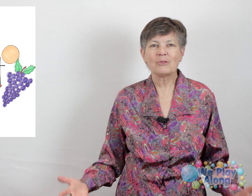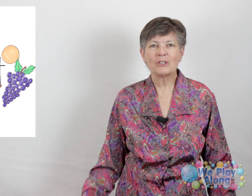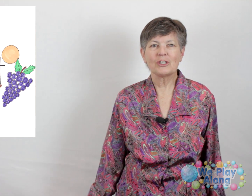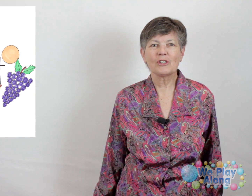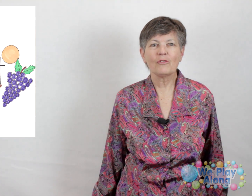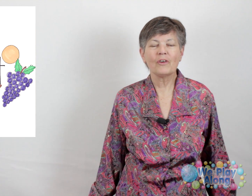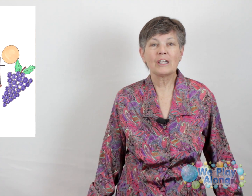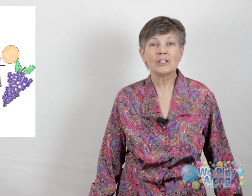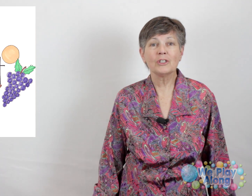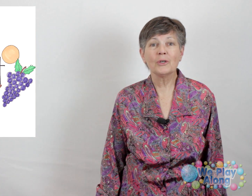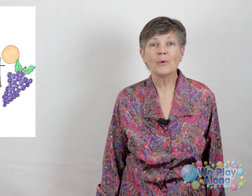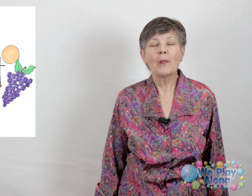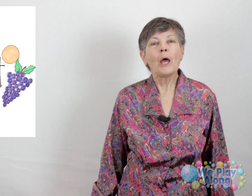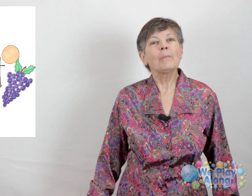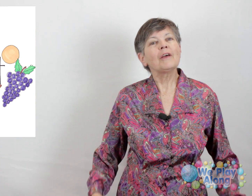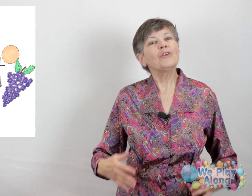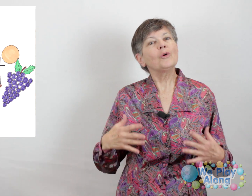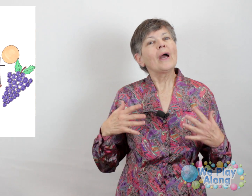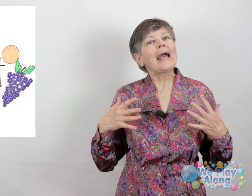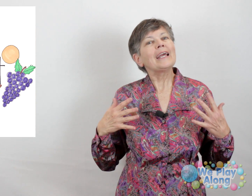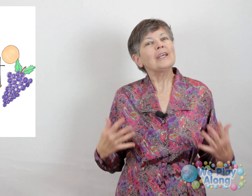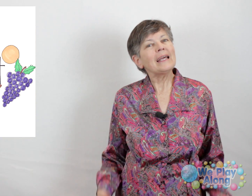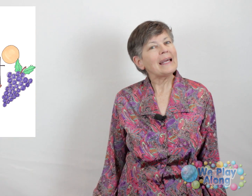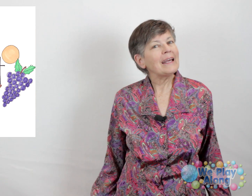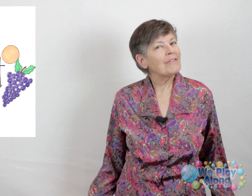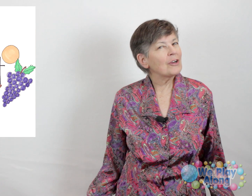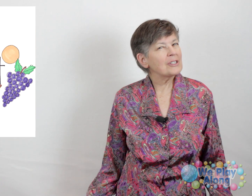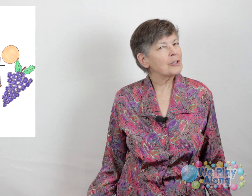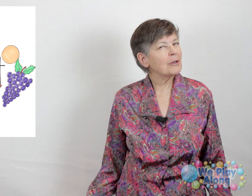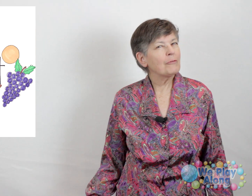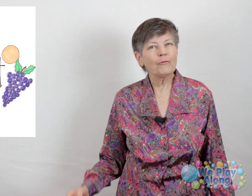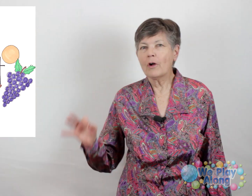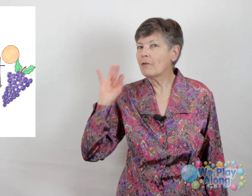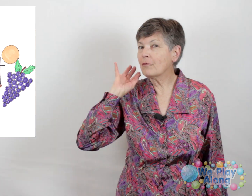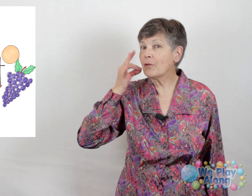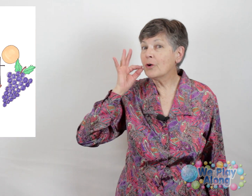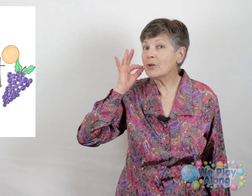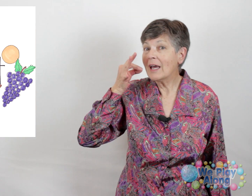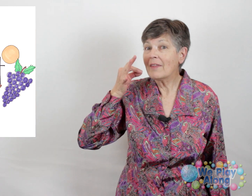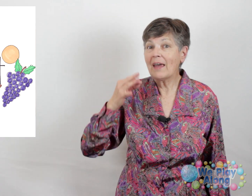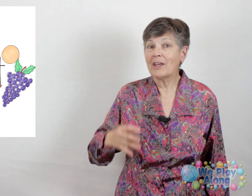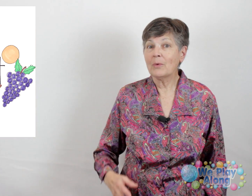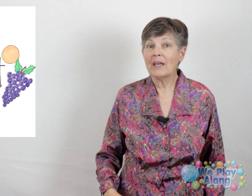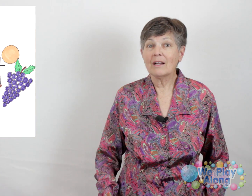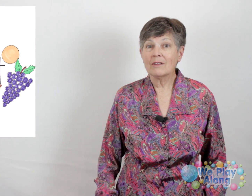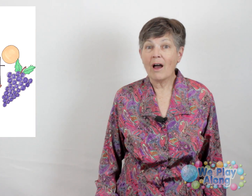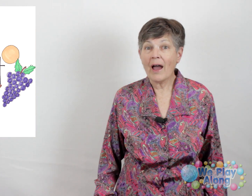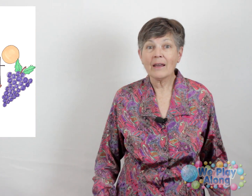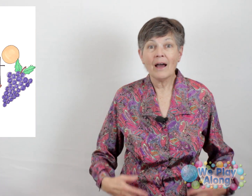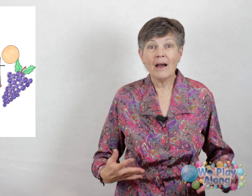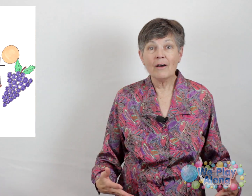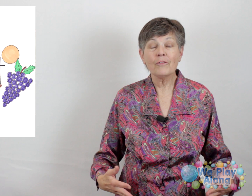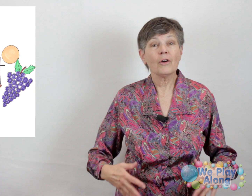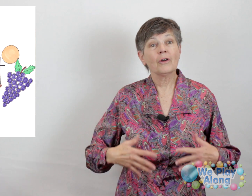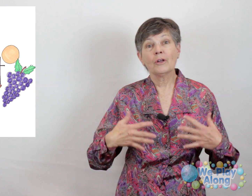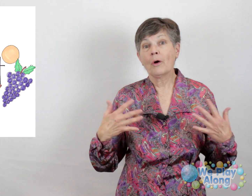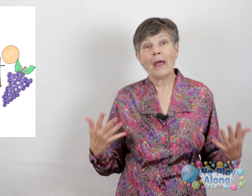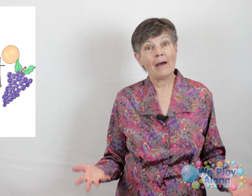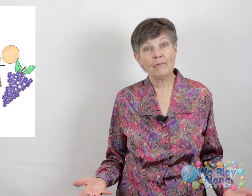which is so fun to do. But if there's certain fruit that you eat a lot of, or have it